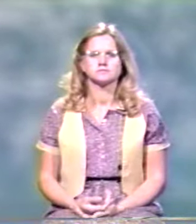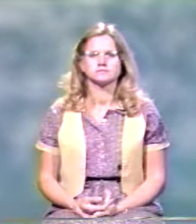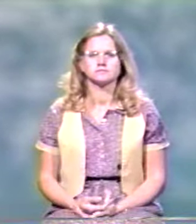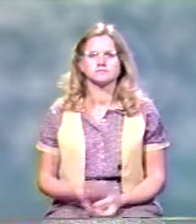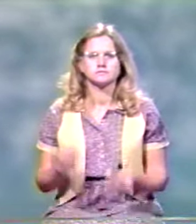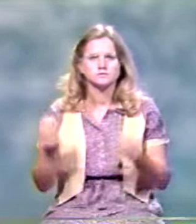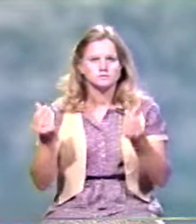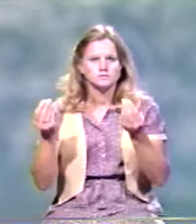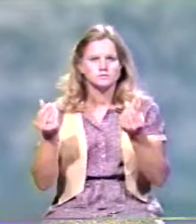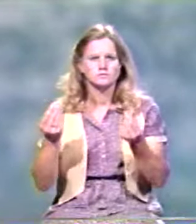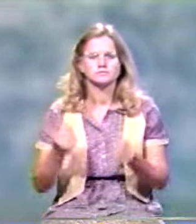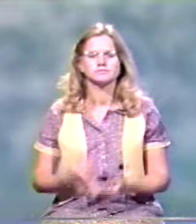Soil.